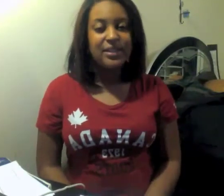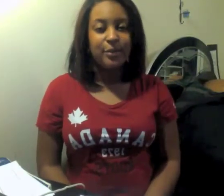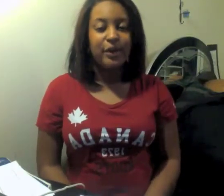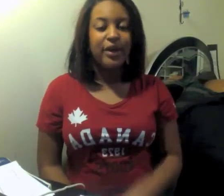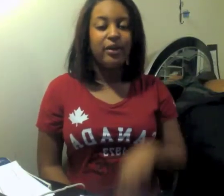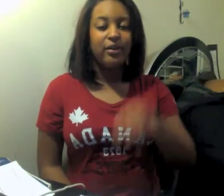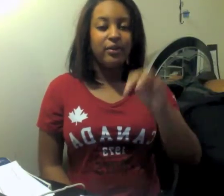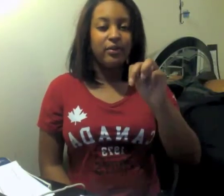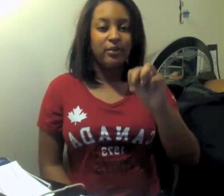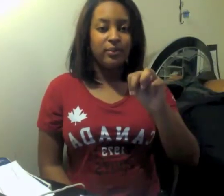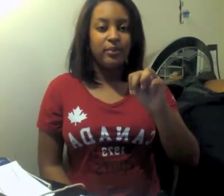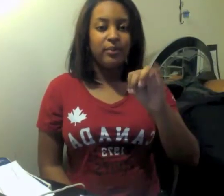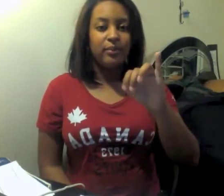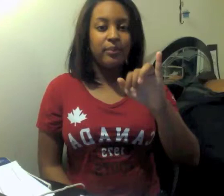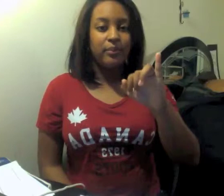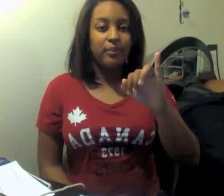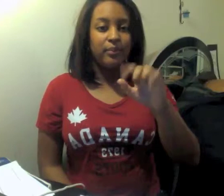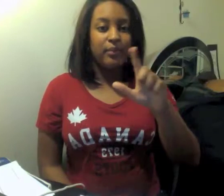double L.